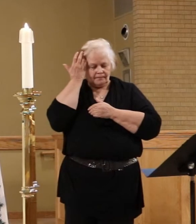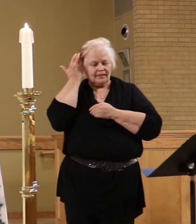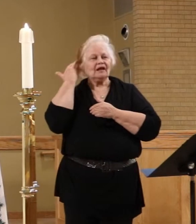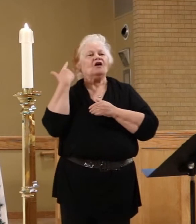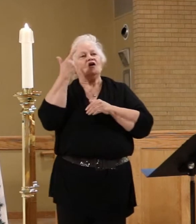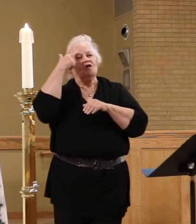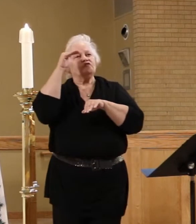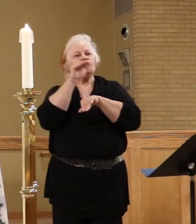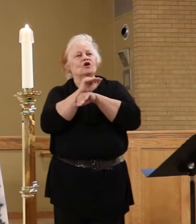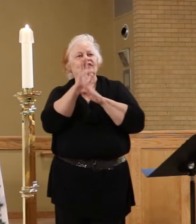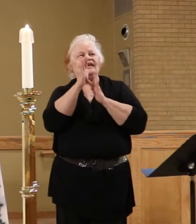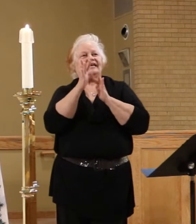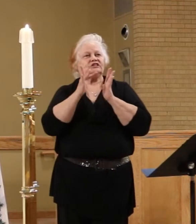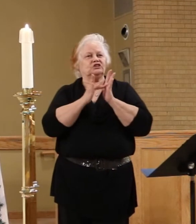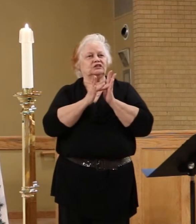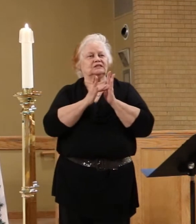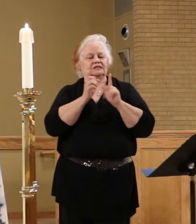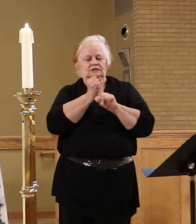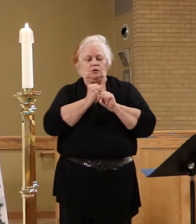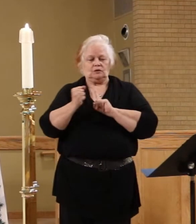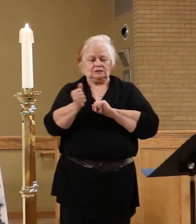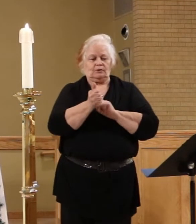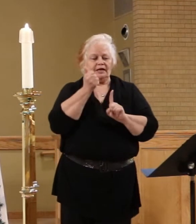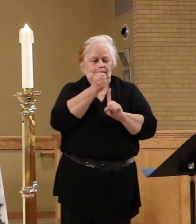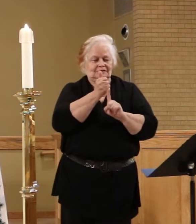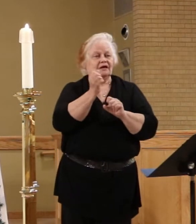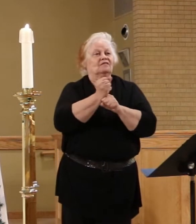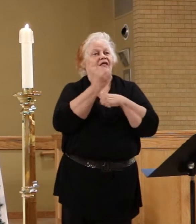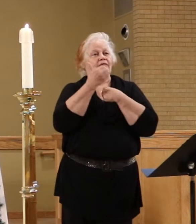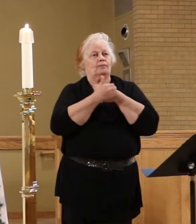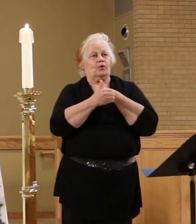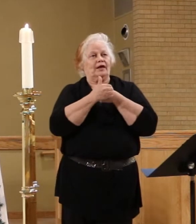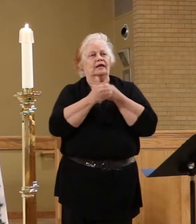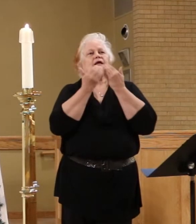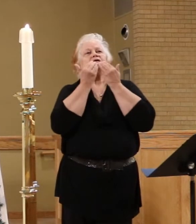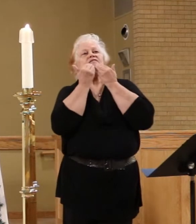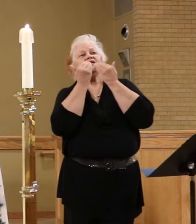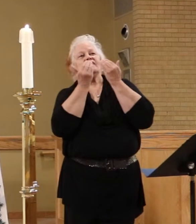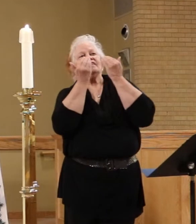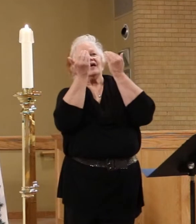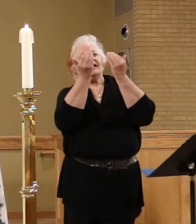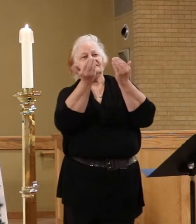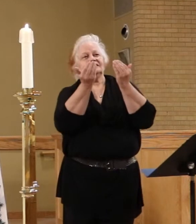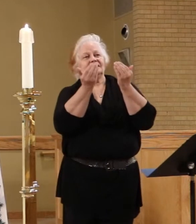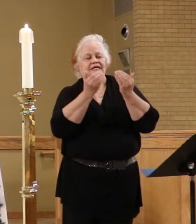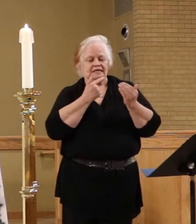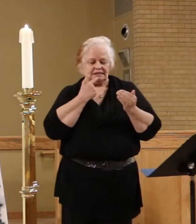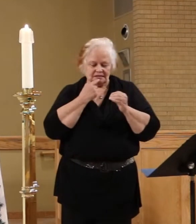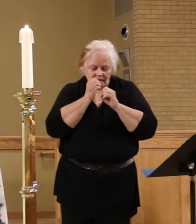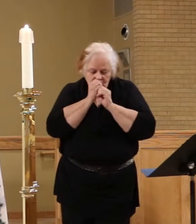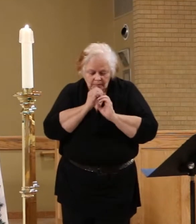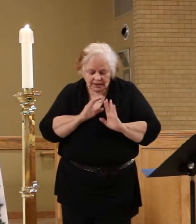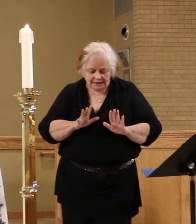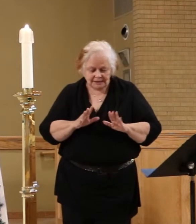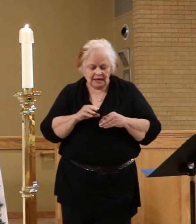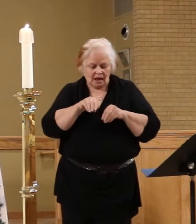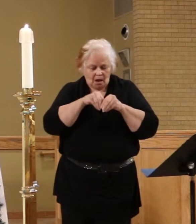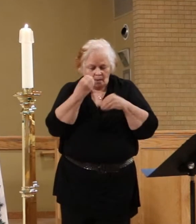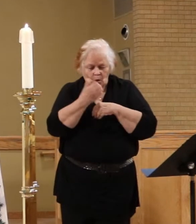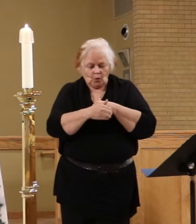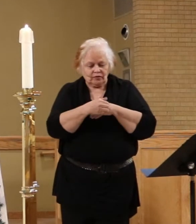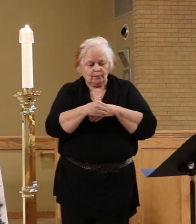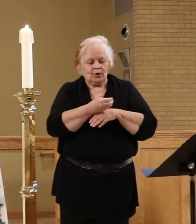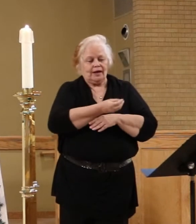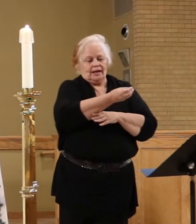For on the night he was betrayed, he himself took bread, and giving you thanks, he said the blessing, broke the